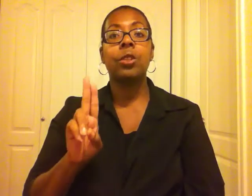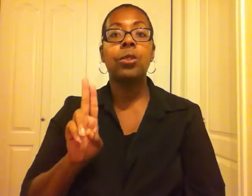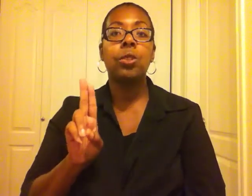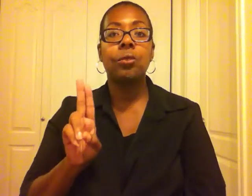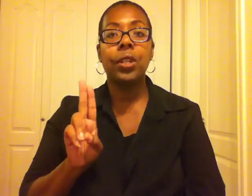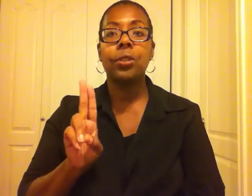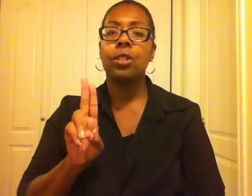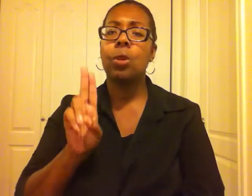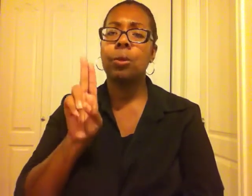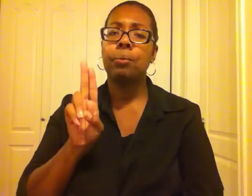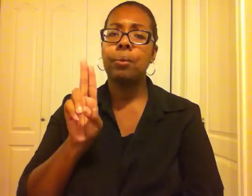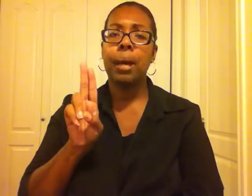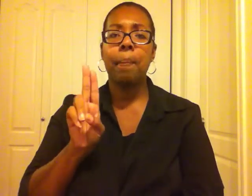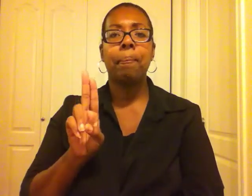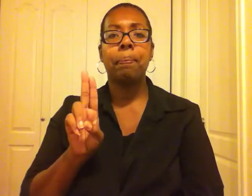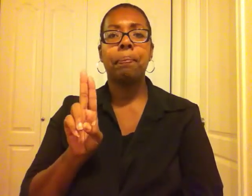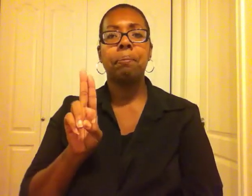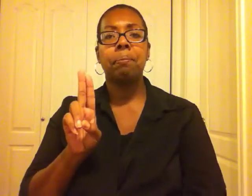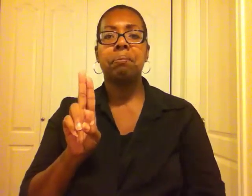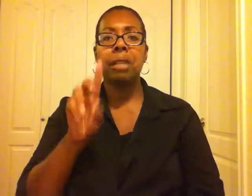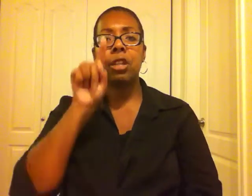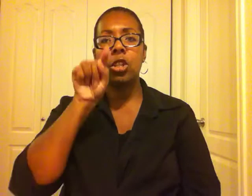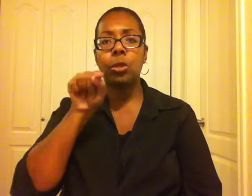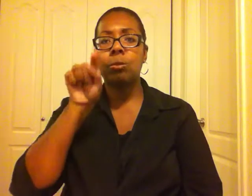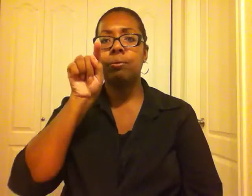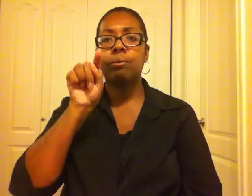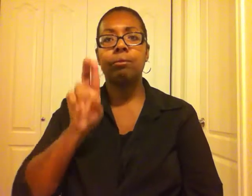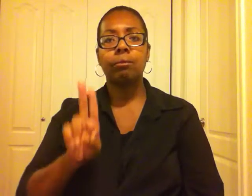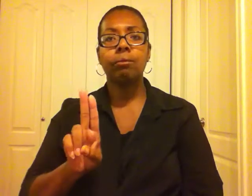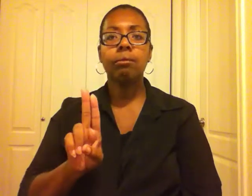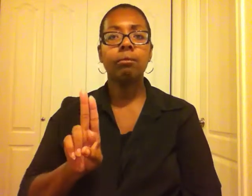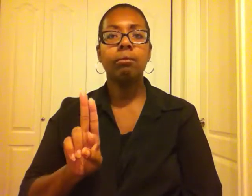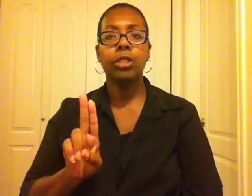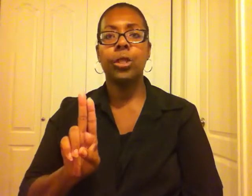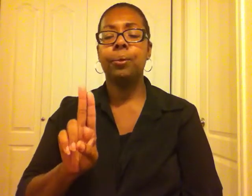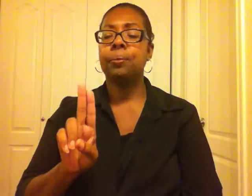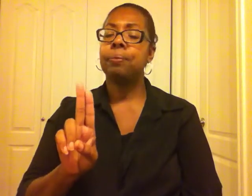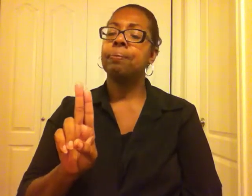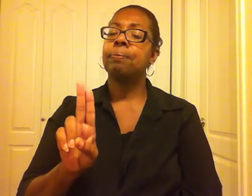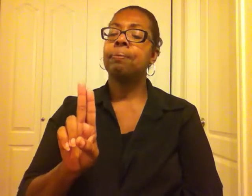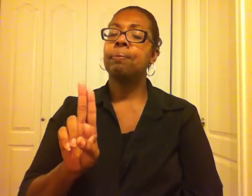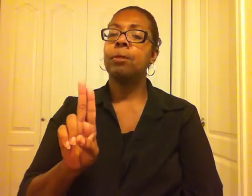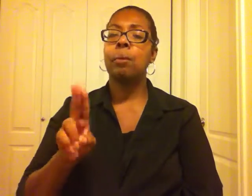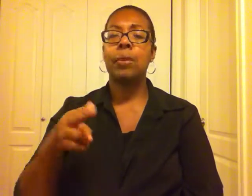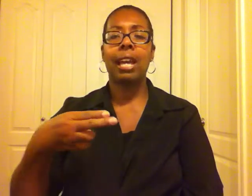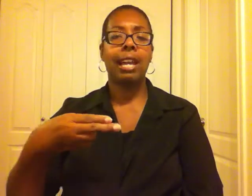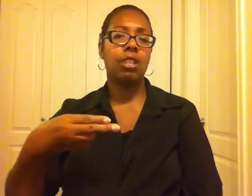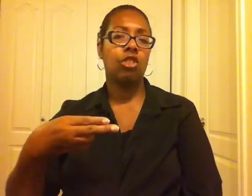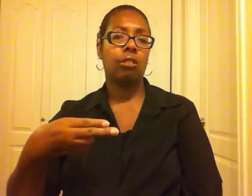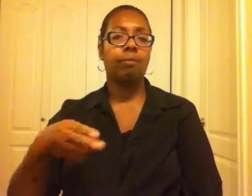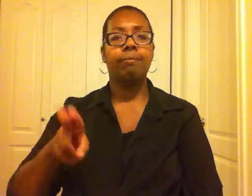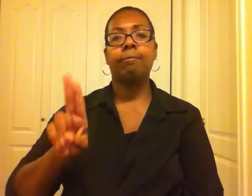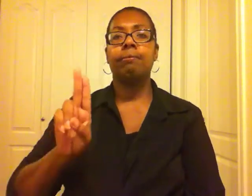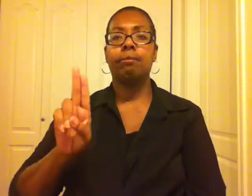those two fingers and hold them up, like a U. U. Remember the H.